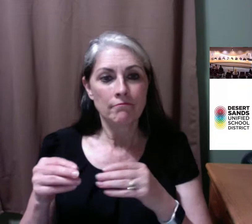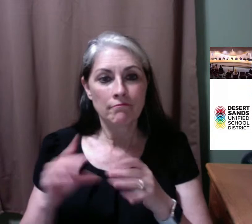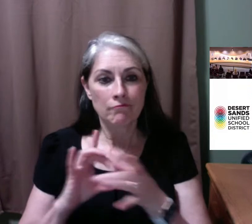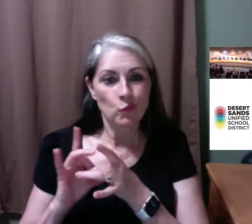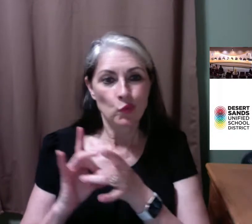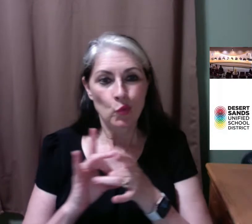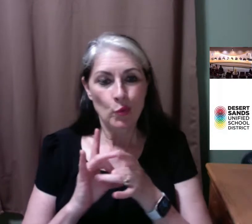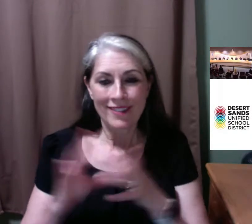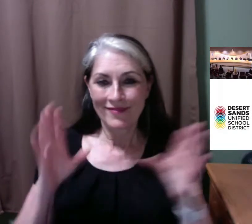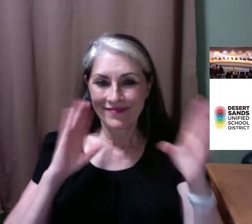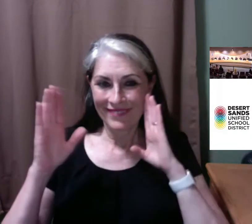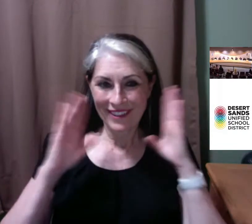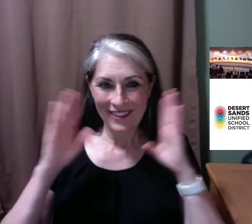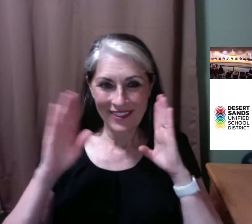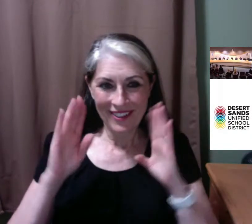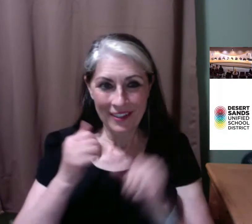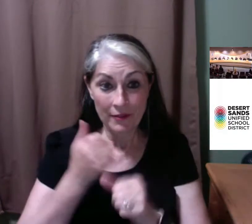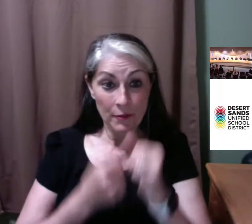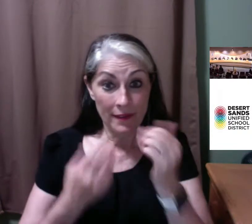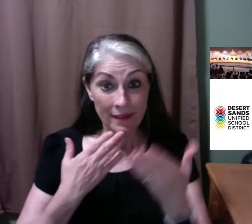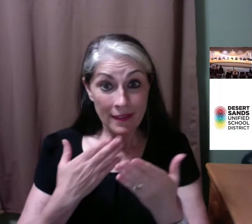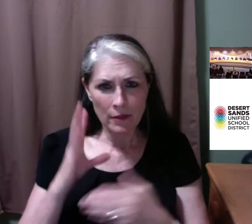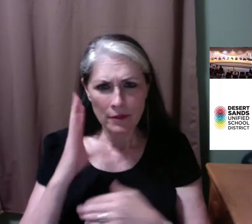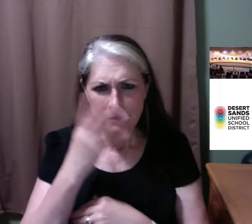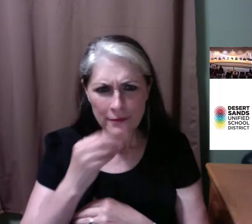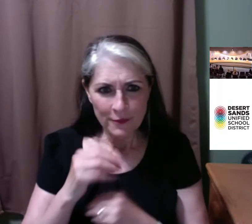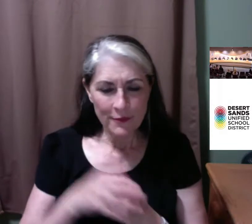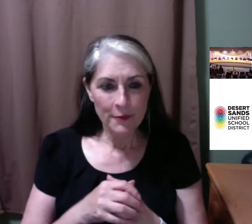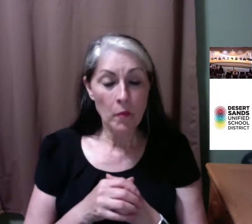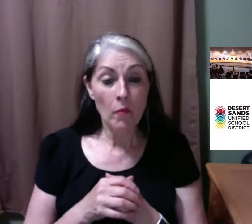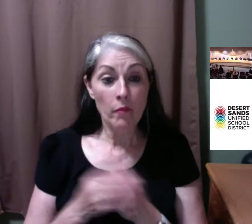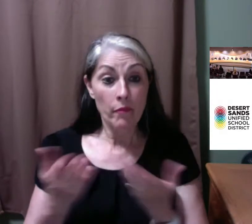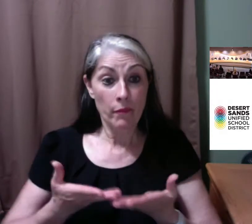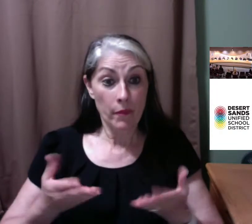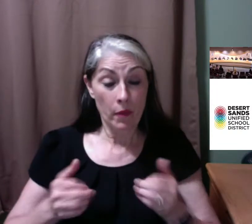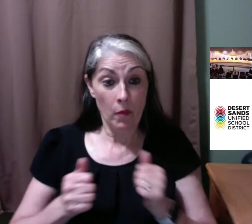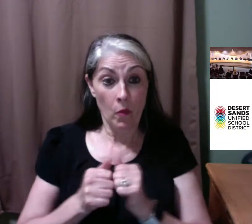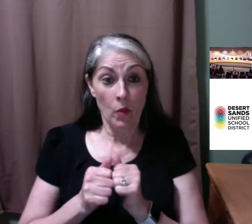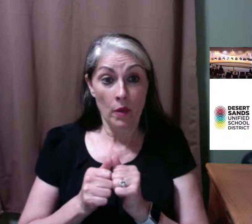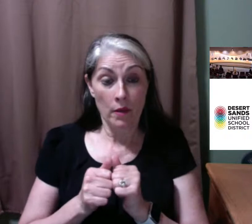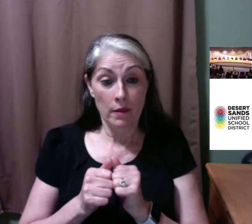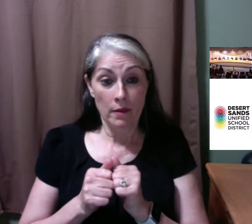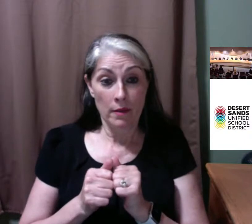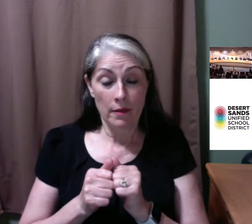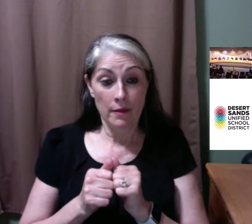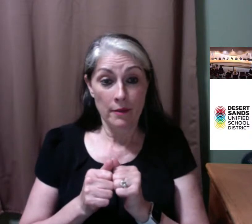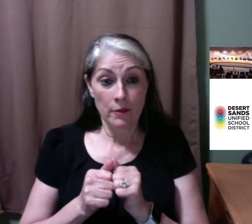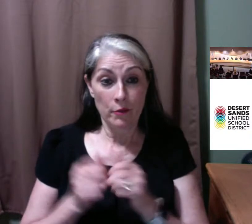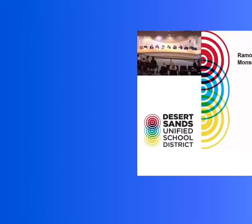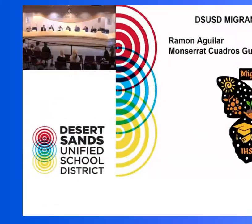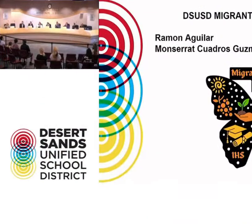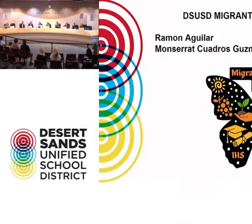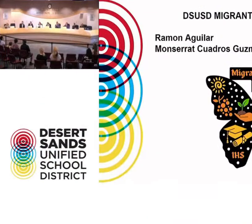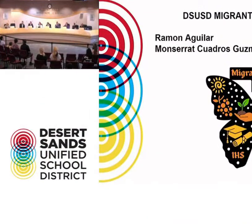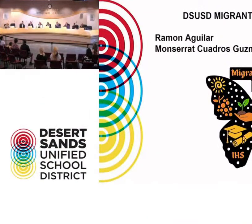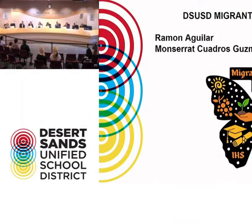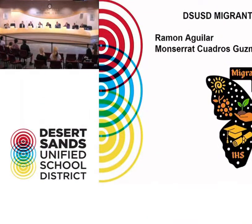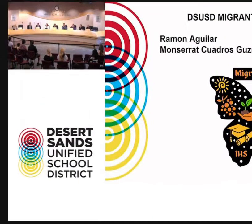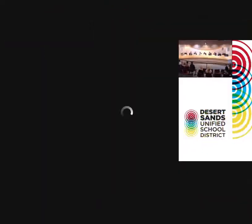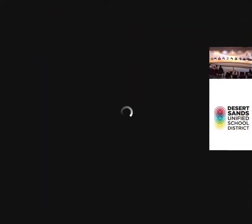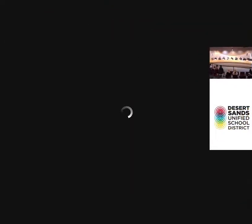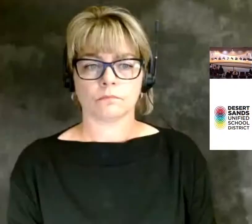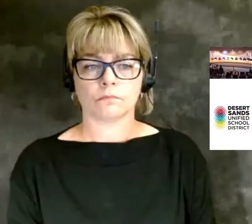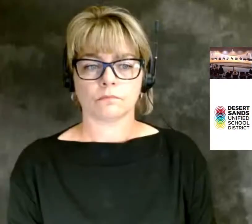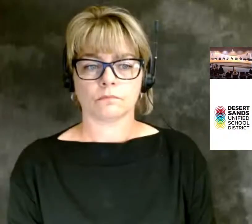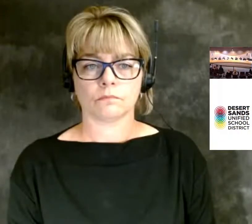Hi, everyone. Thank you. Oh, that's beautiful. So I'm here, I've been with lucky enough to oversee the migrant program for